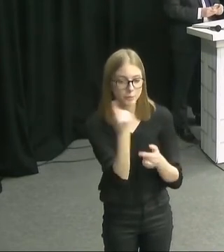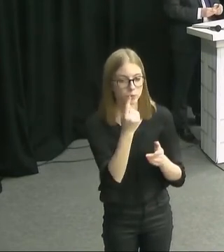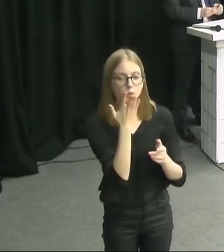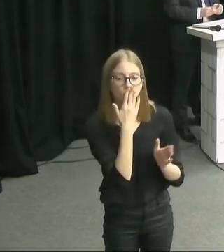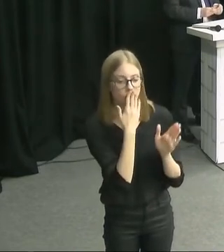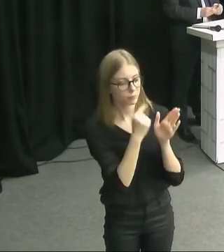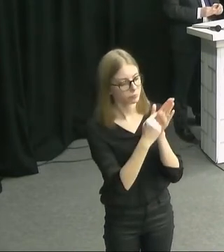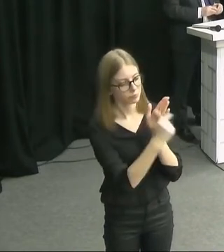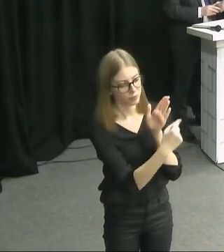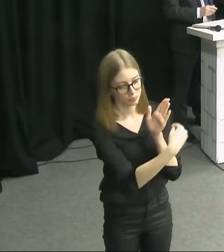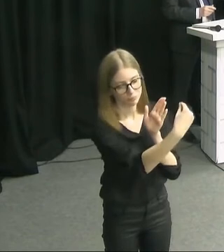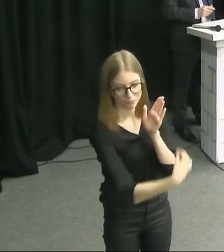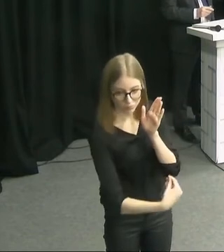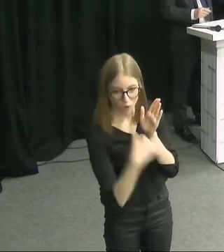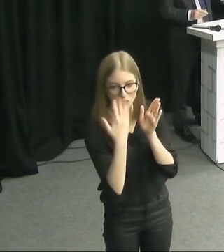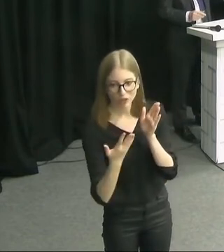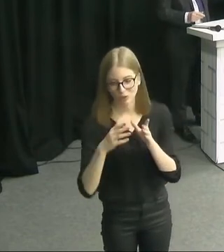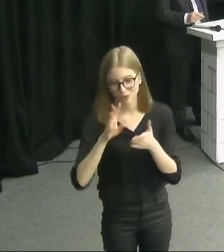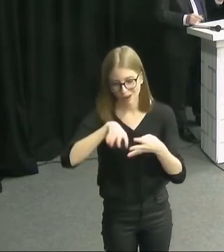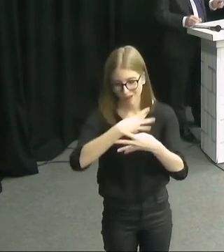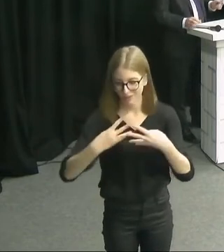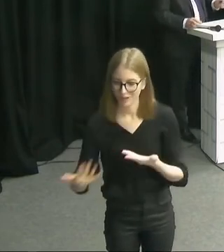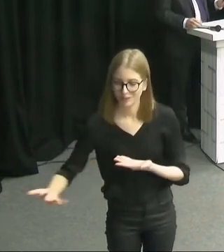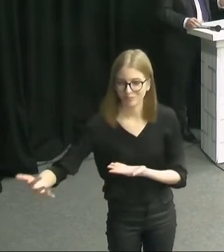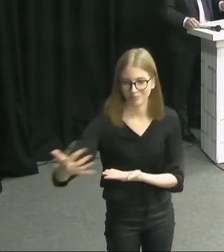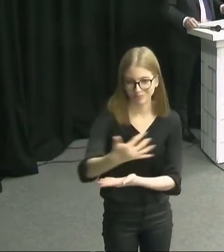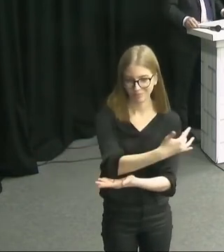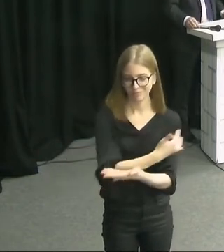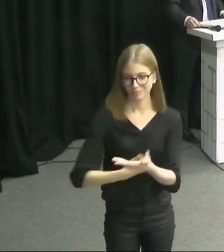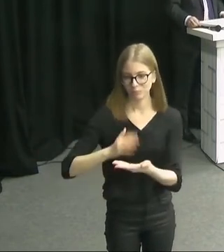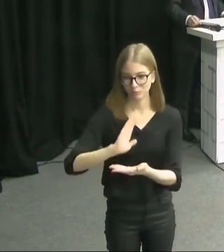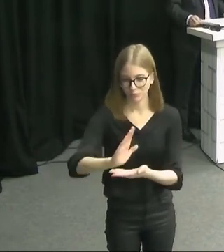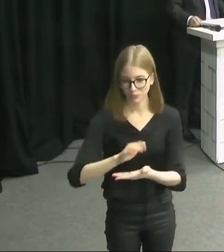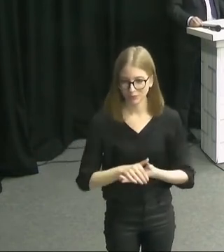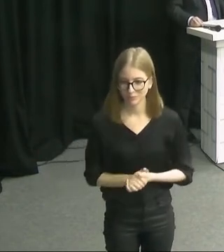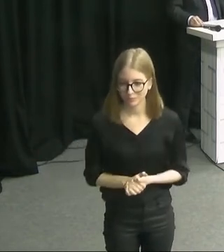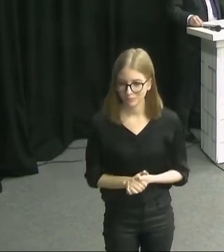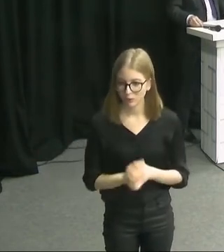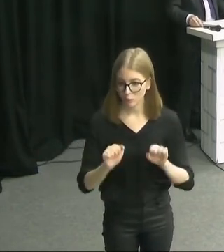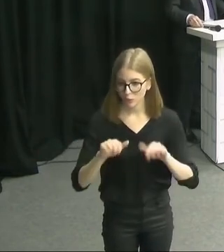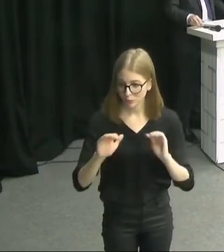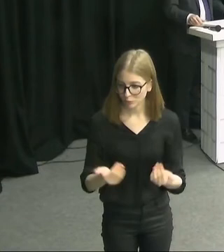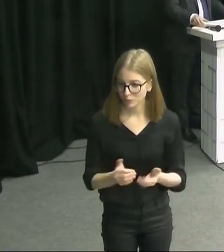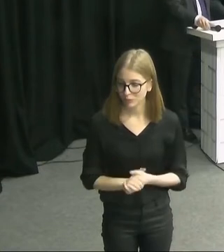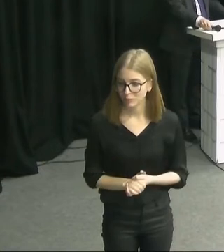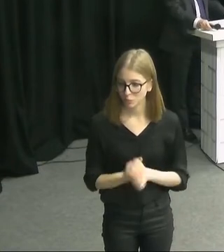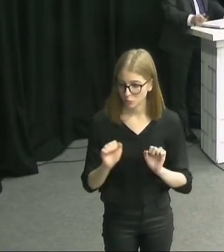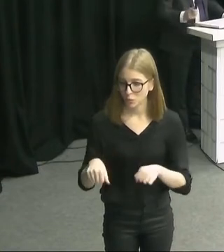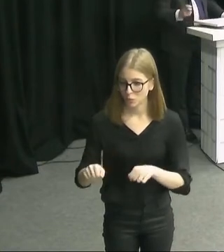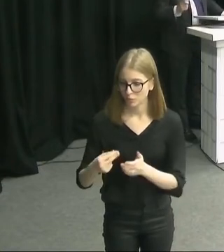Of course, before the election, everybody is lying a lot. And of course, after successful phishing.